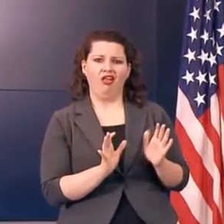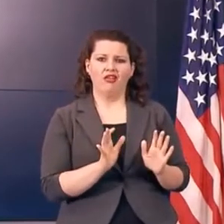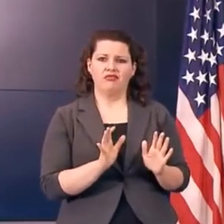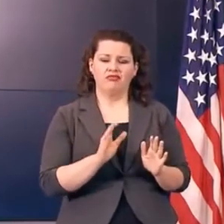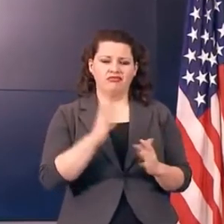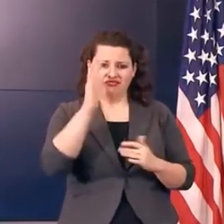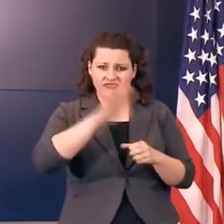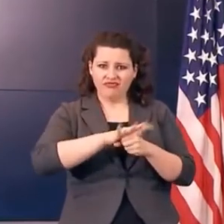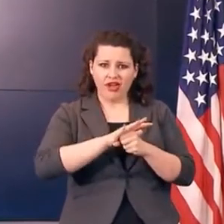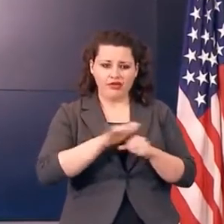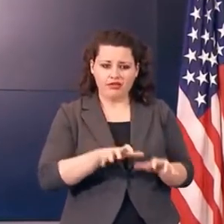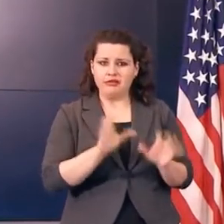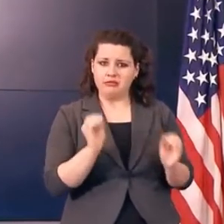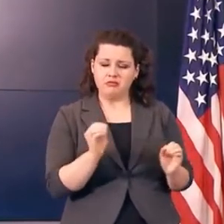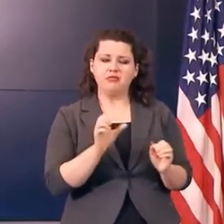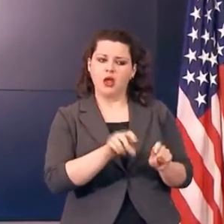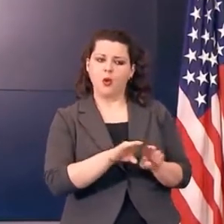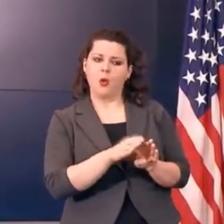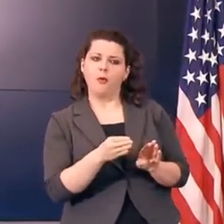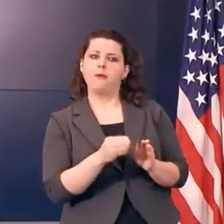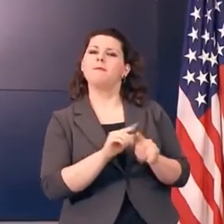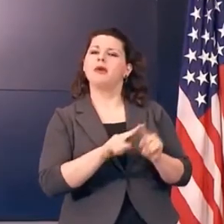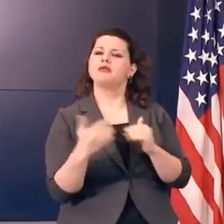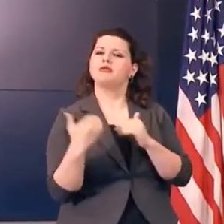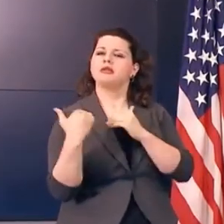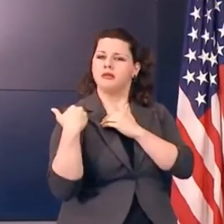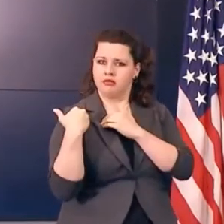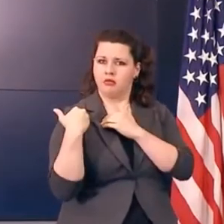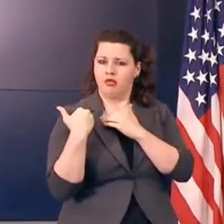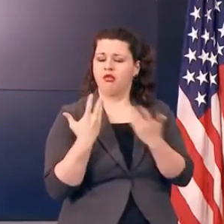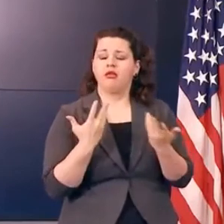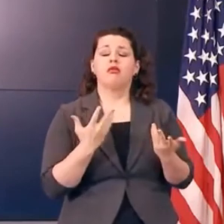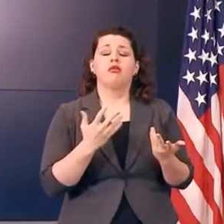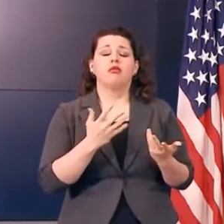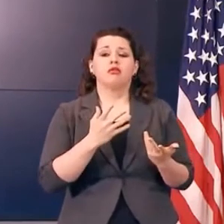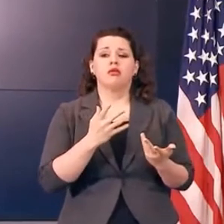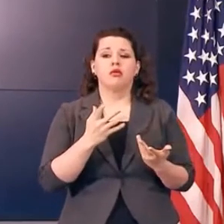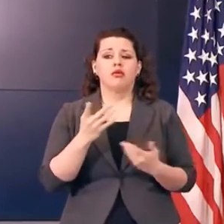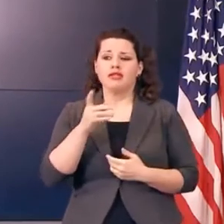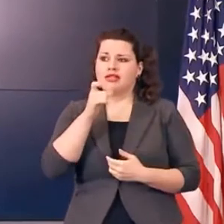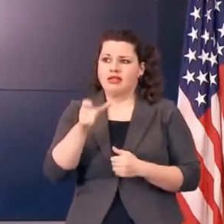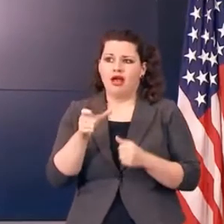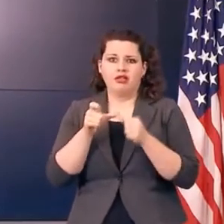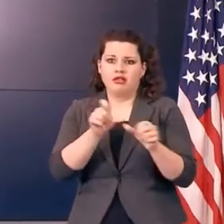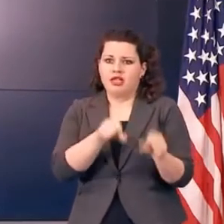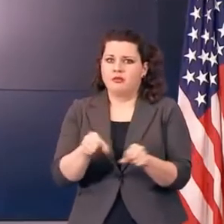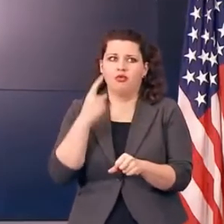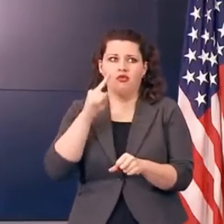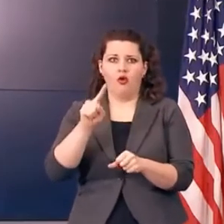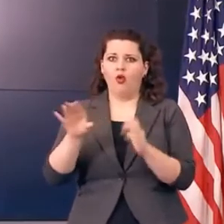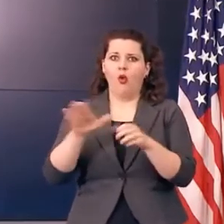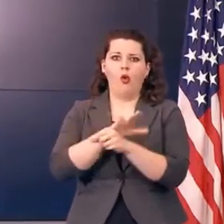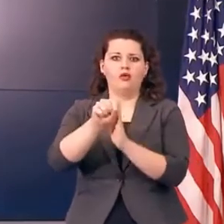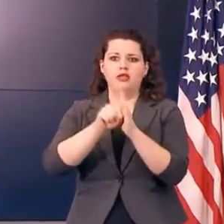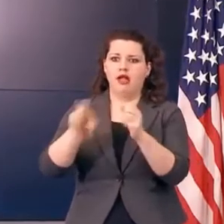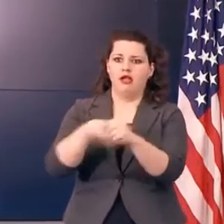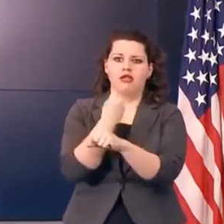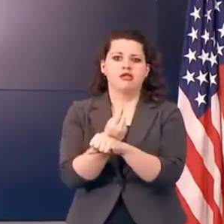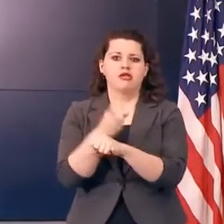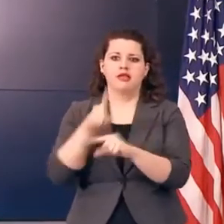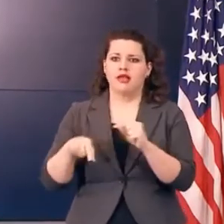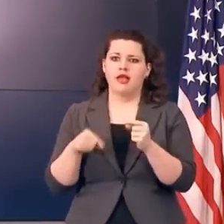activity, and to do it in a responsible manner. So it's not sustainable for us to continue to lock the state down. We need to start to